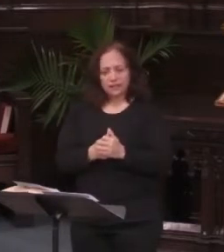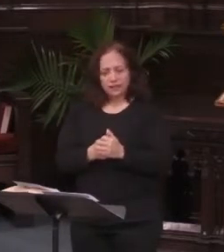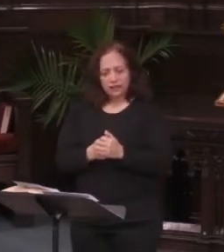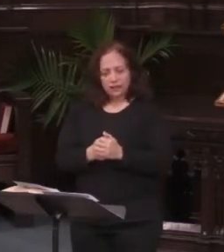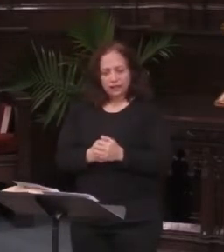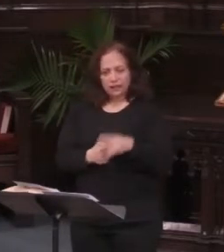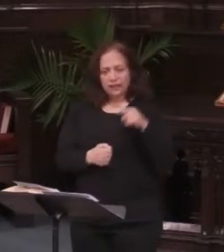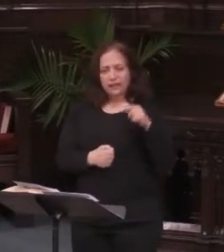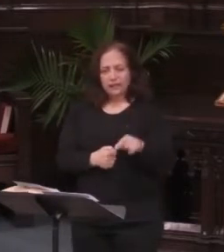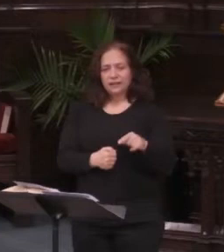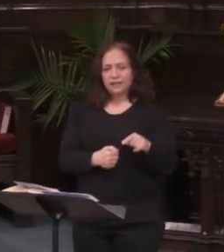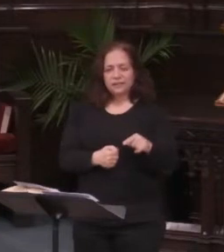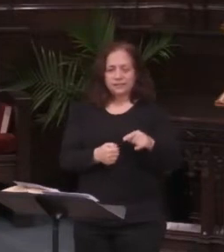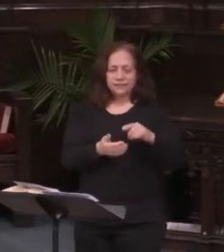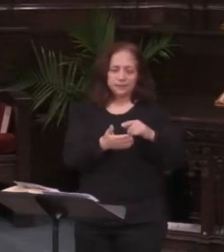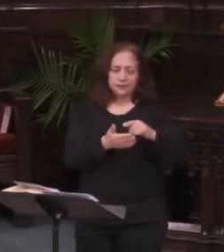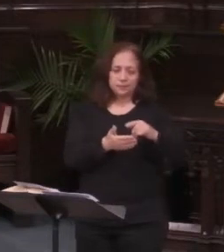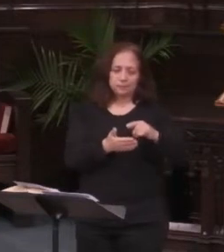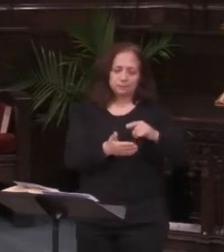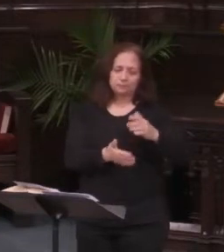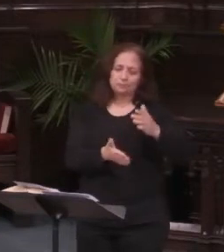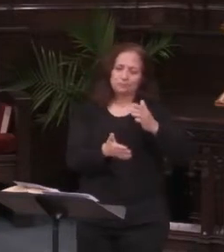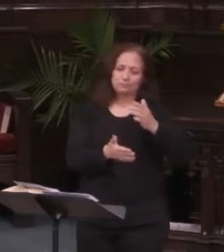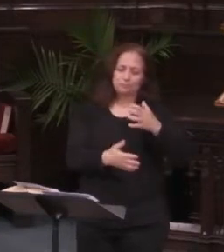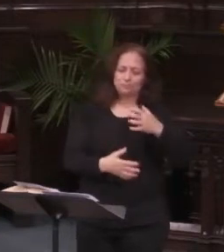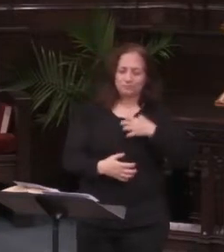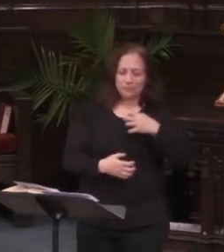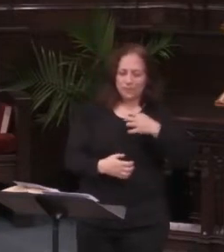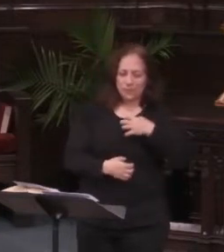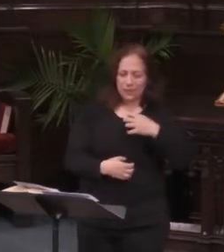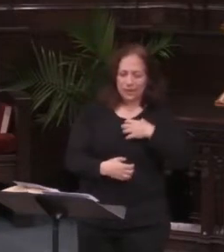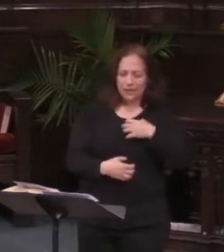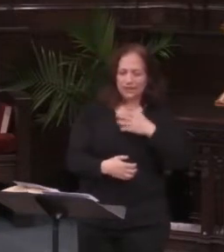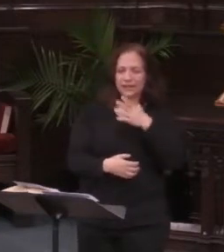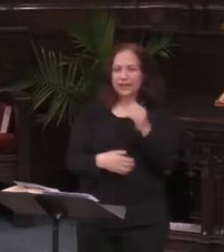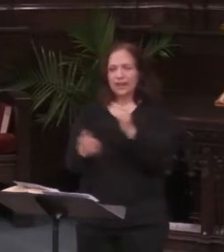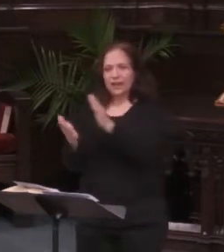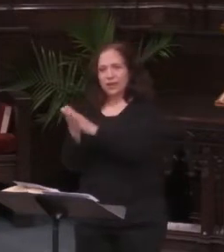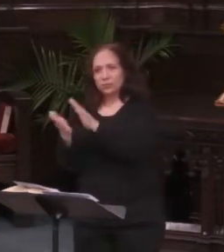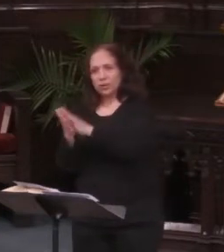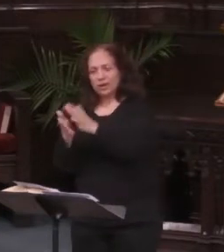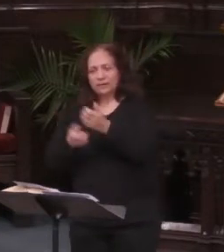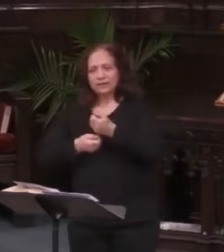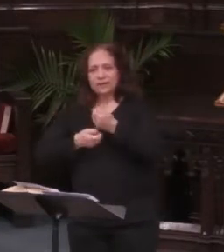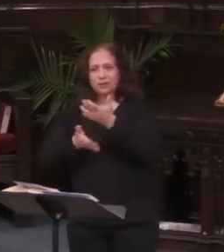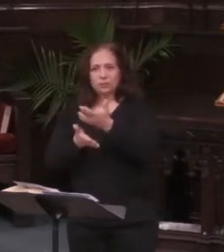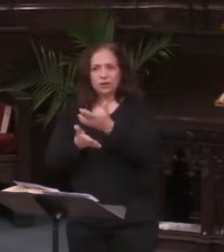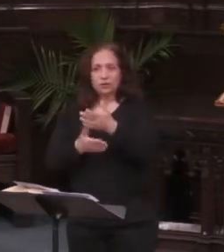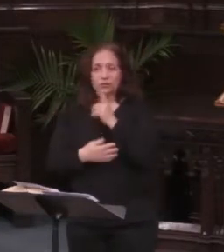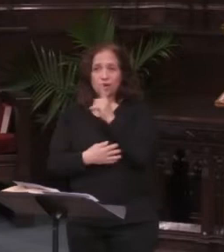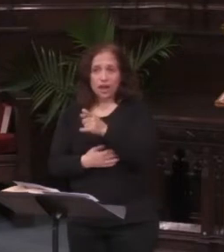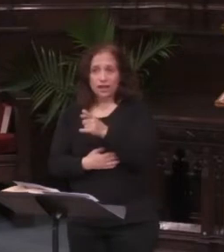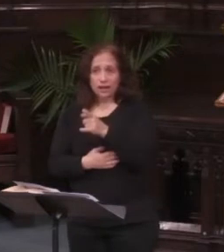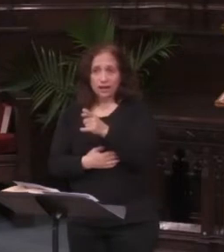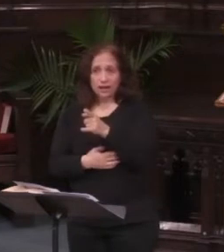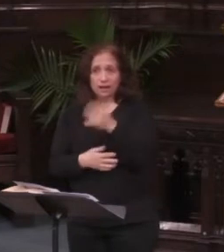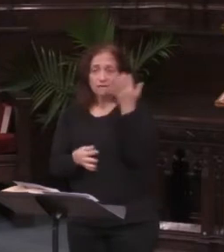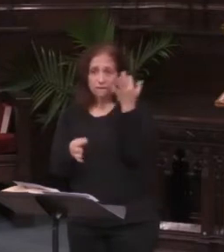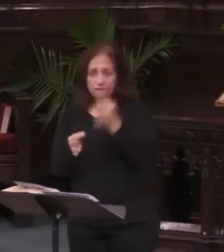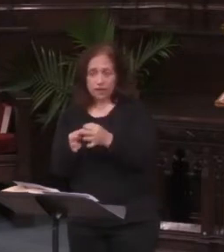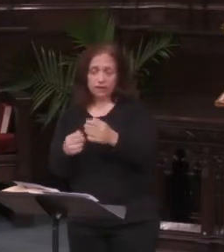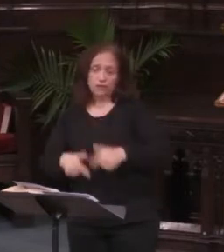simultaneity of complaint and praise as an expression of the perennial reality of the life of